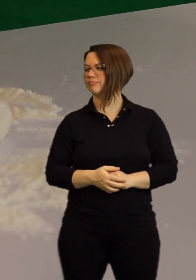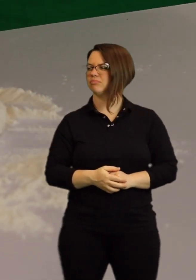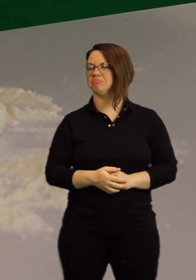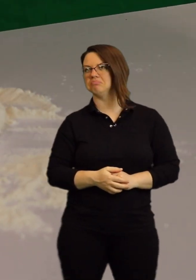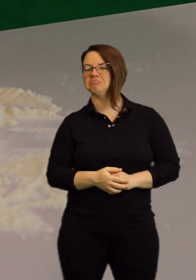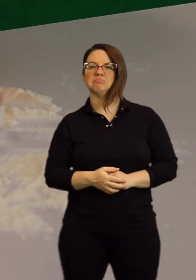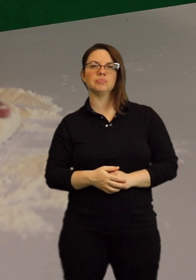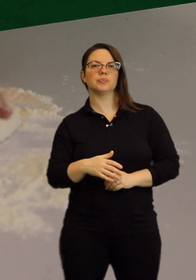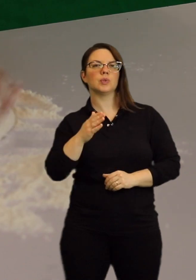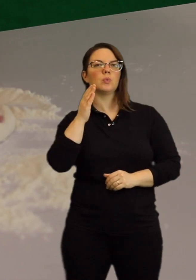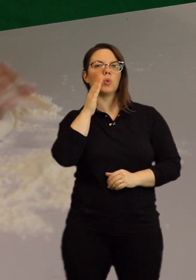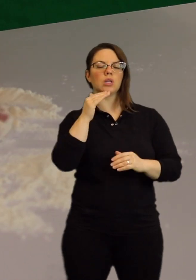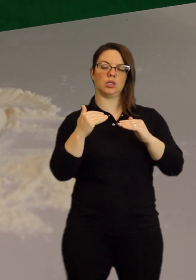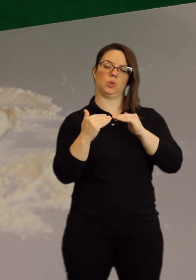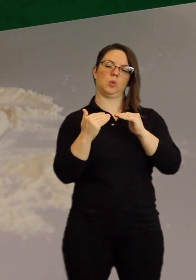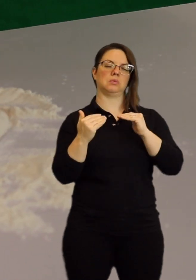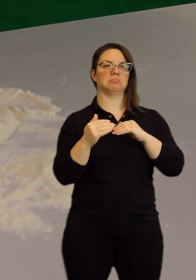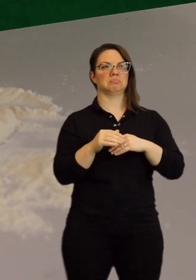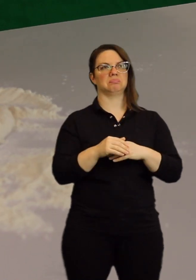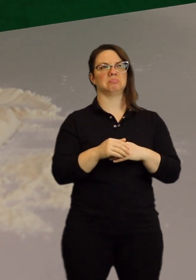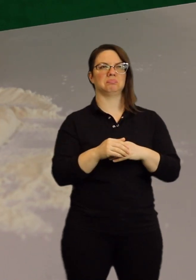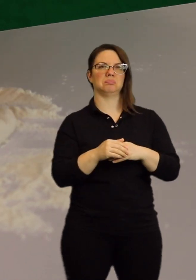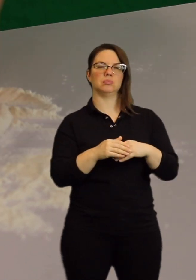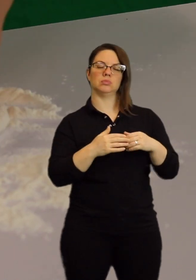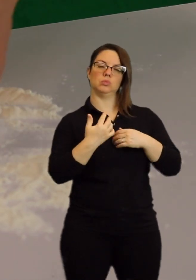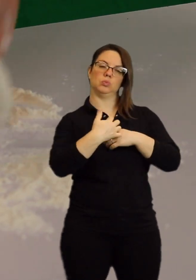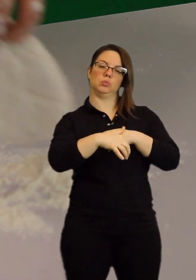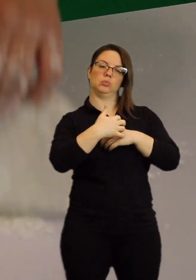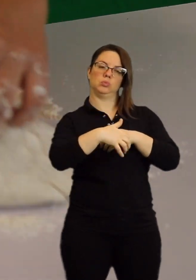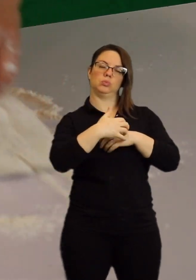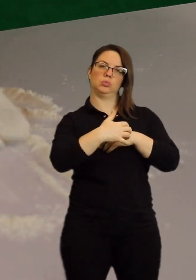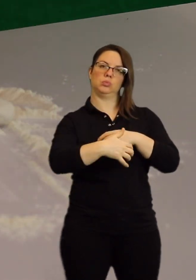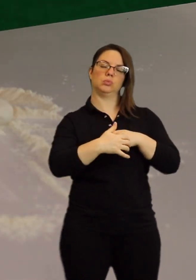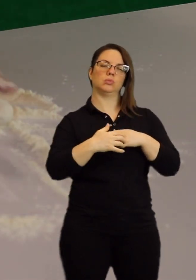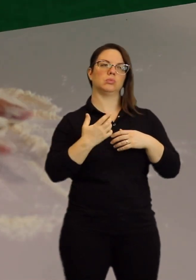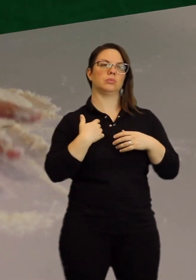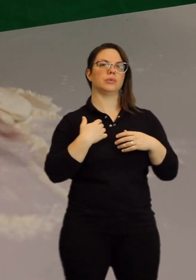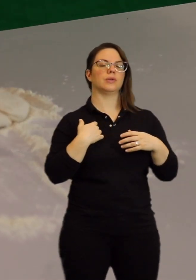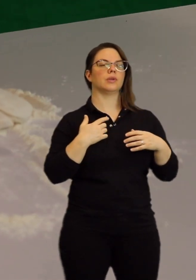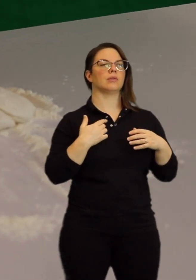about 8 to 10 pieces of bread, of fried bread.